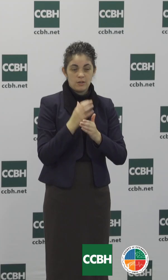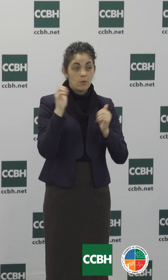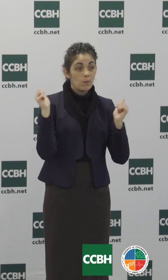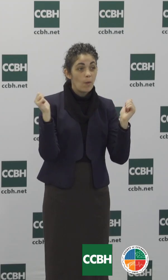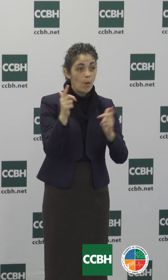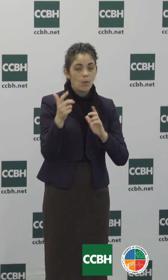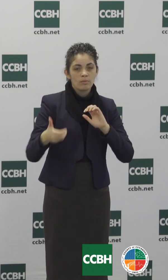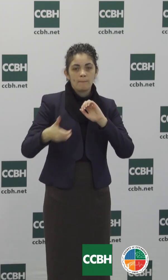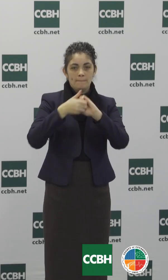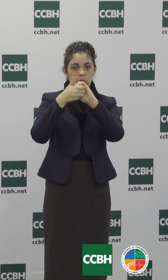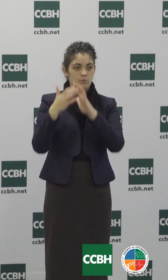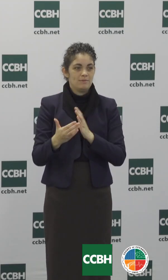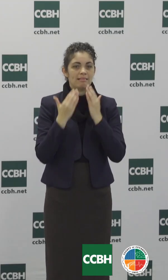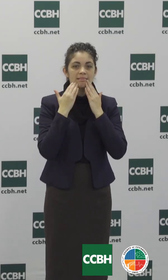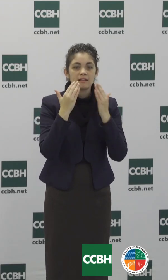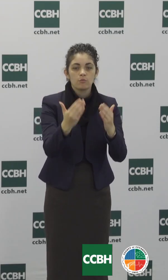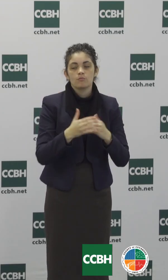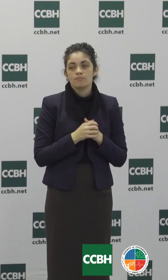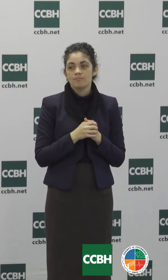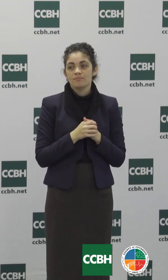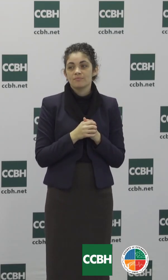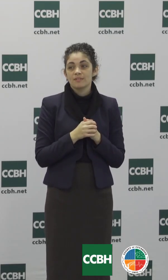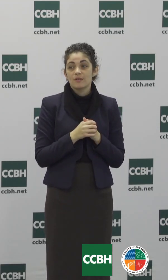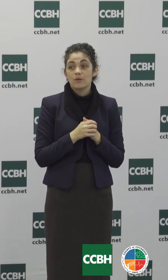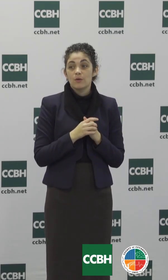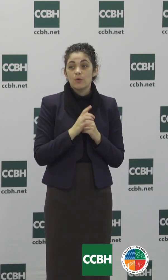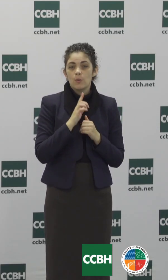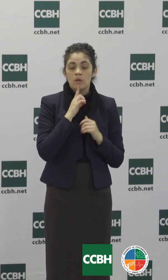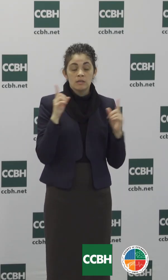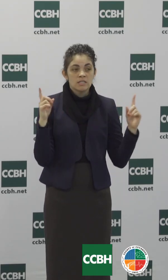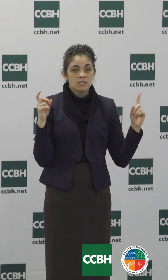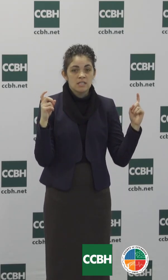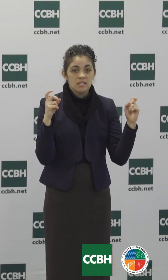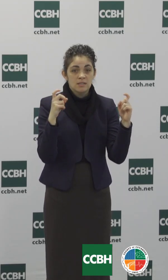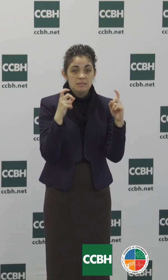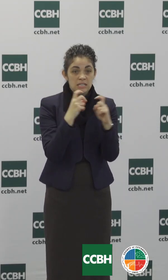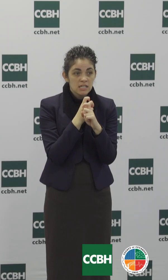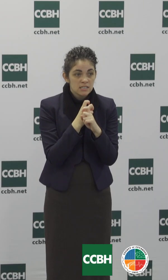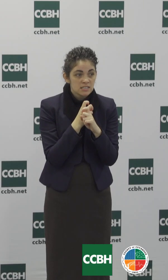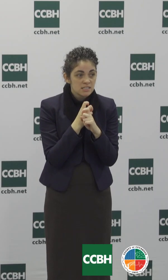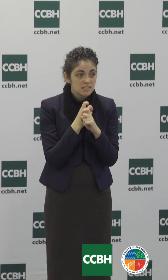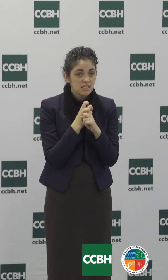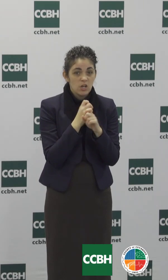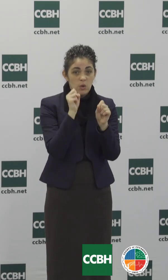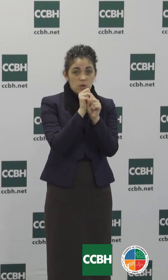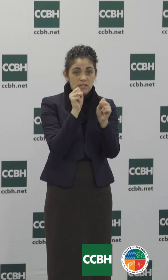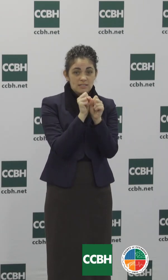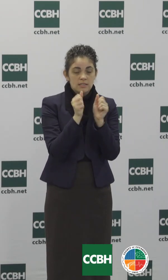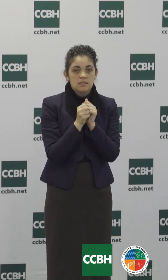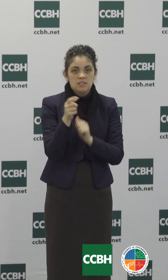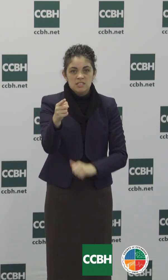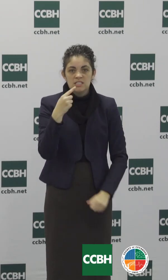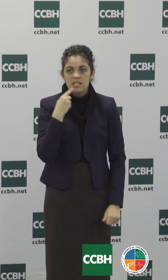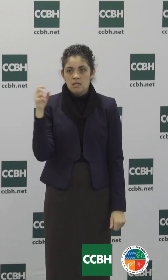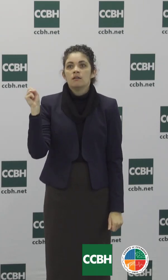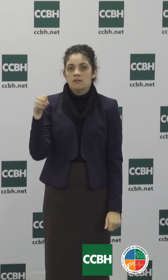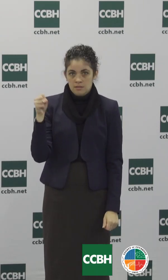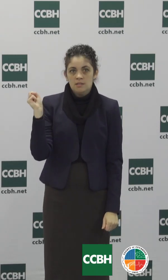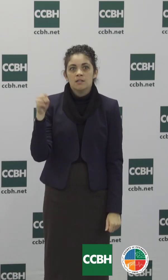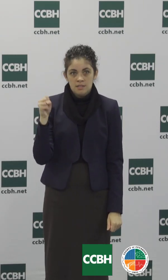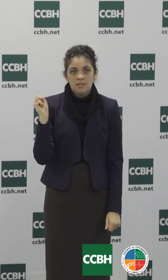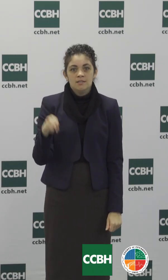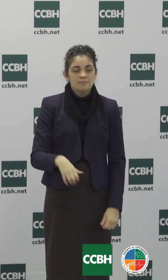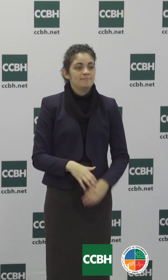one of our partners. This was a complex collaboration. Danielle's shaking her head yes. It was a